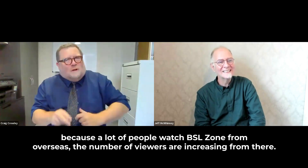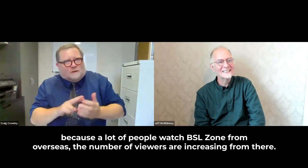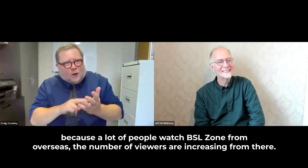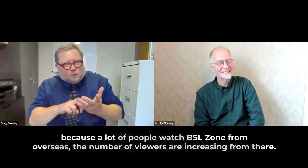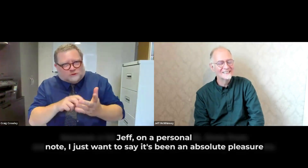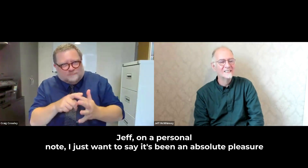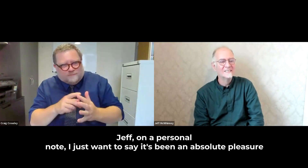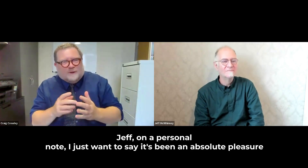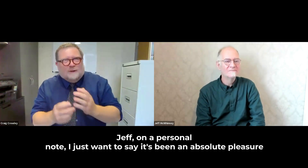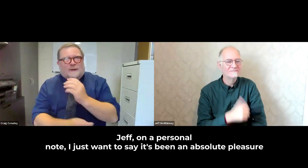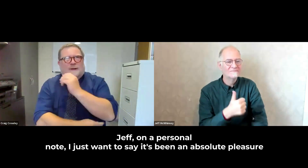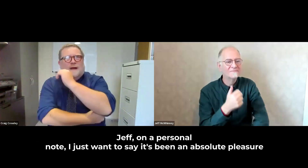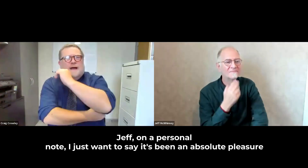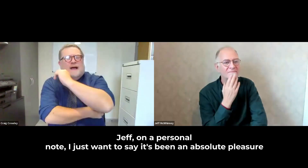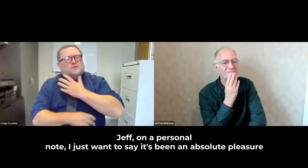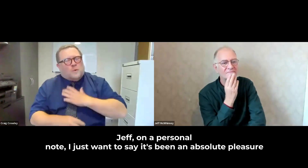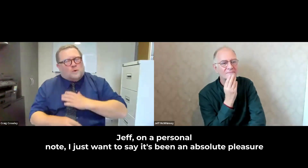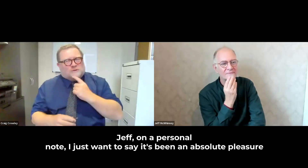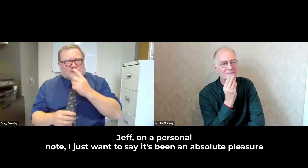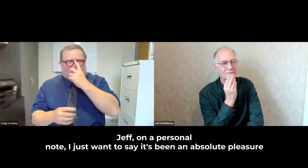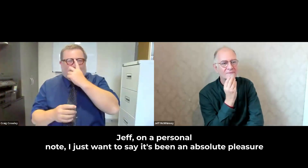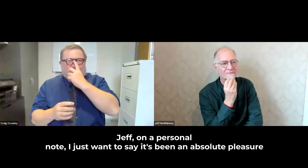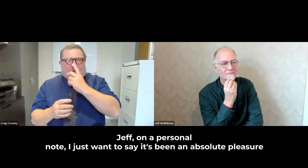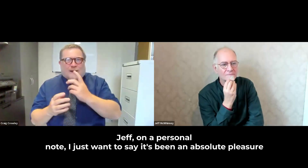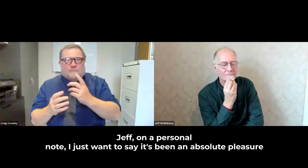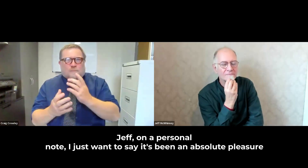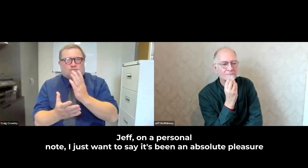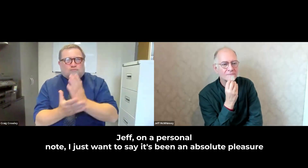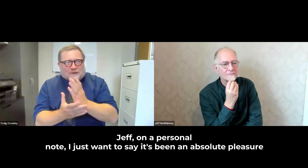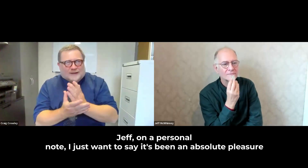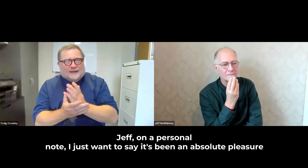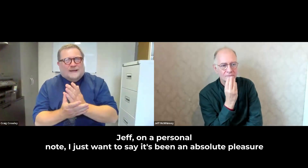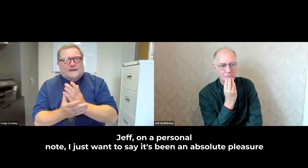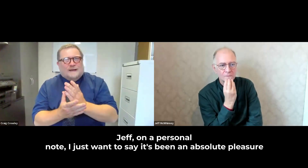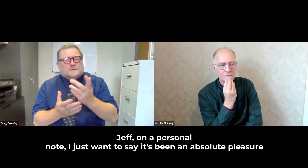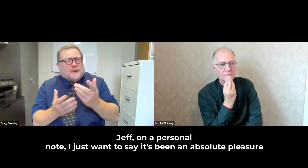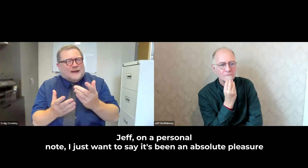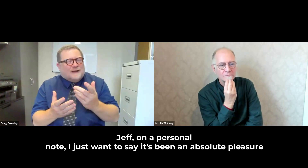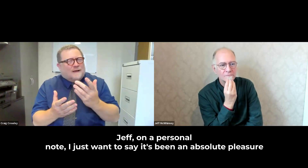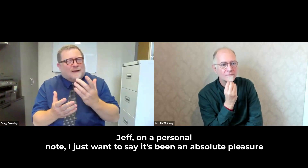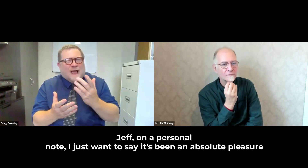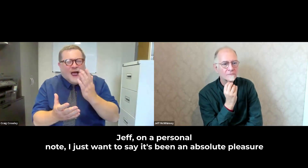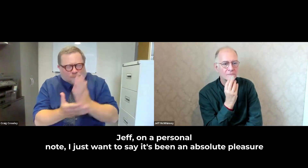them. Jeff, on a personal note, Right. I just want to say